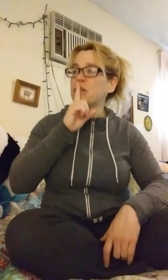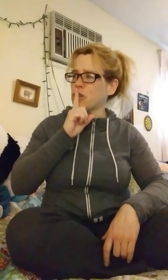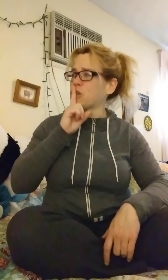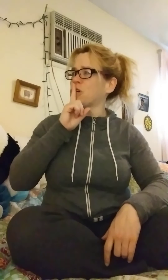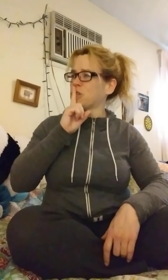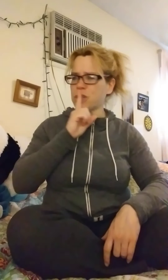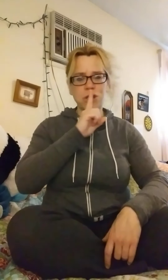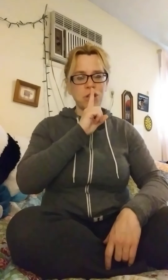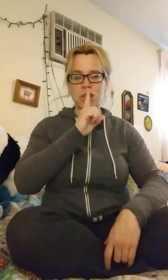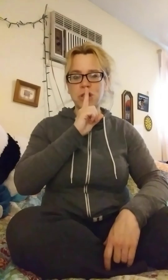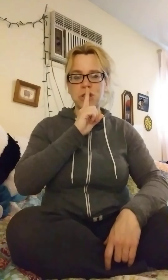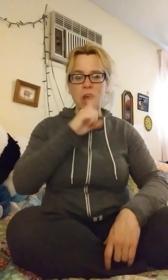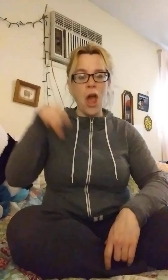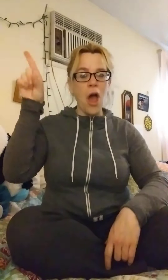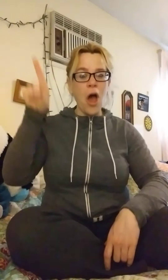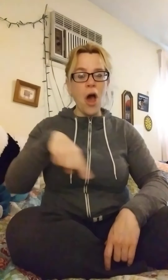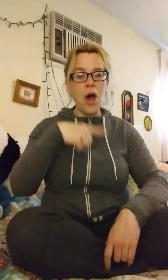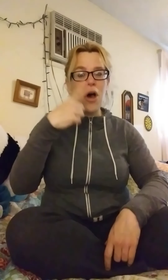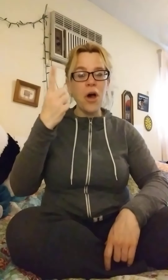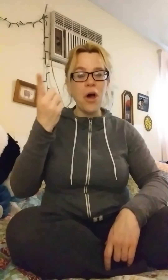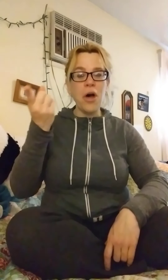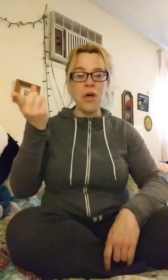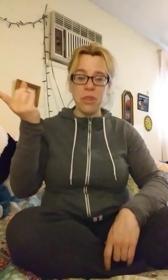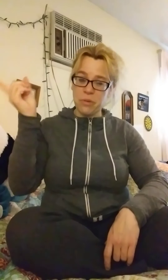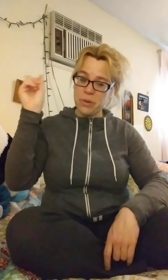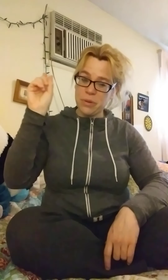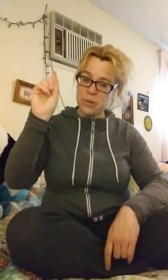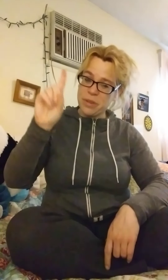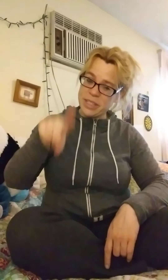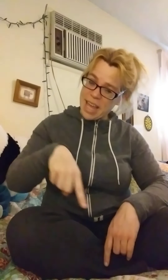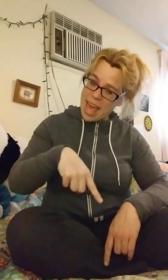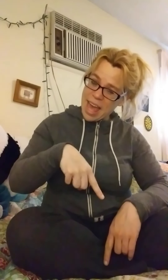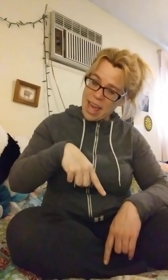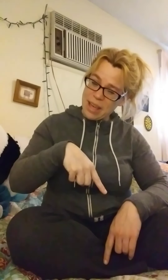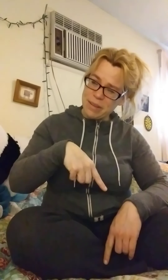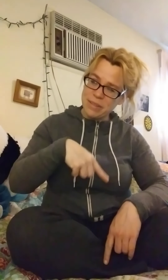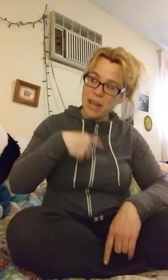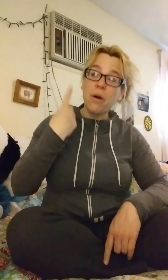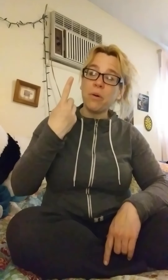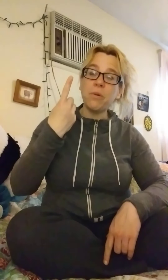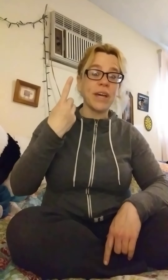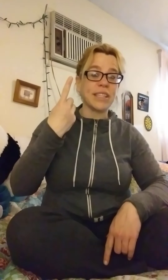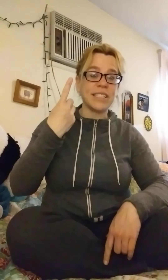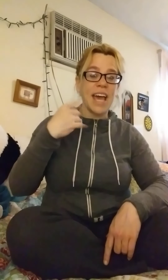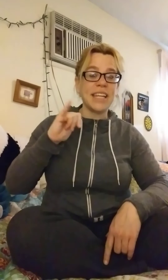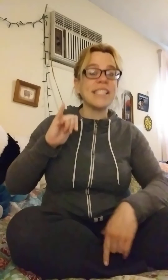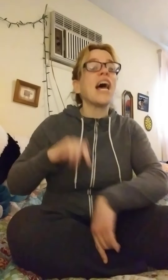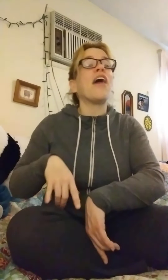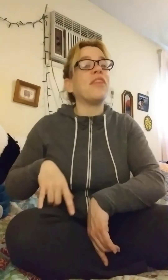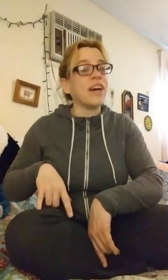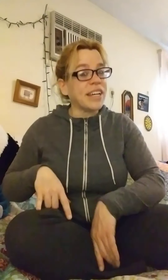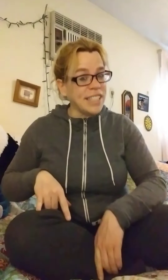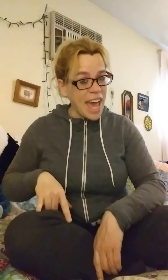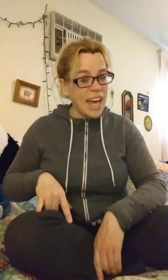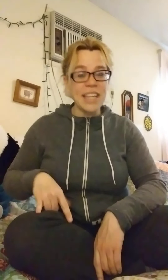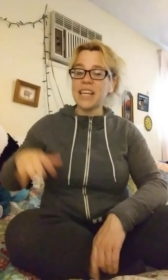shh, shh, shh all through the town. Ooh, we got the daddies. The daddies on